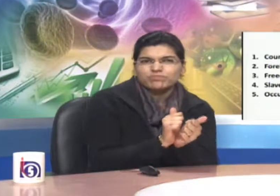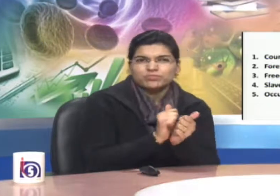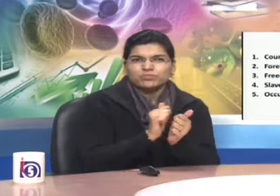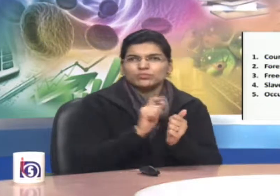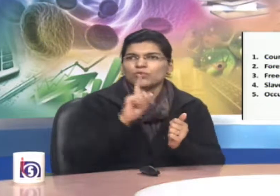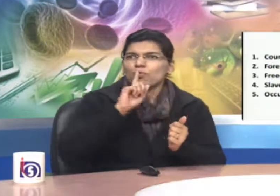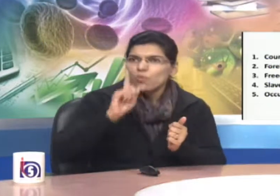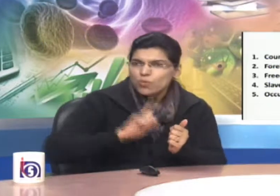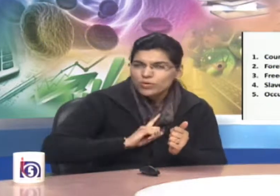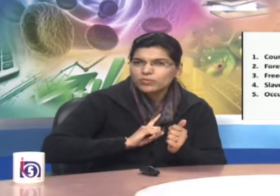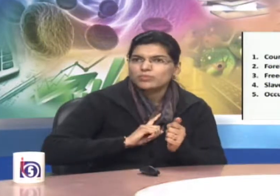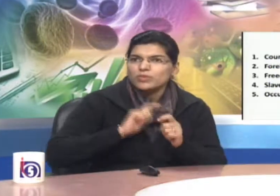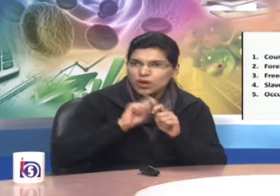slavery,